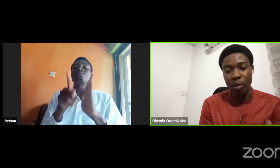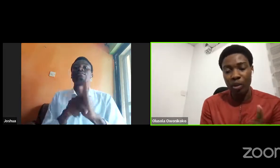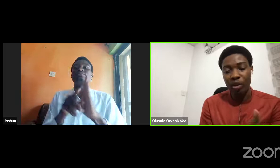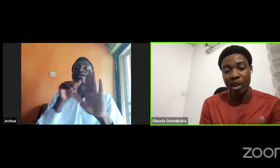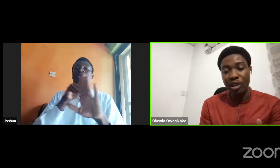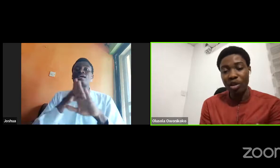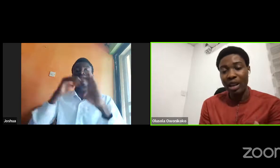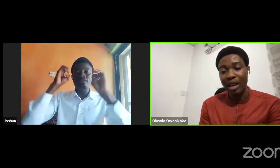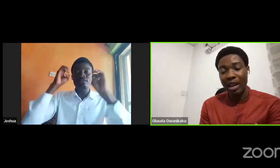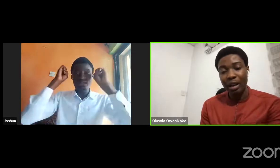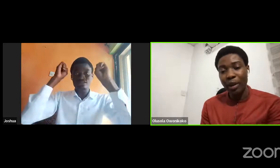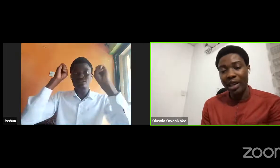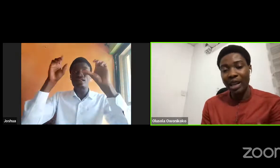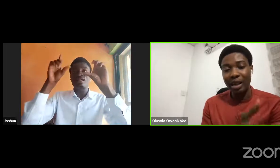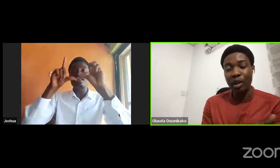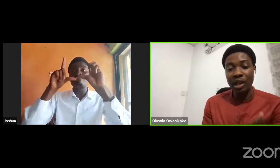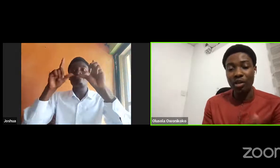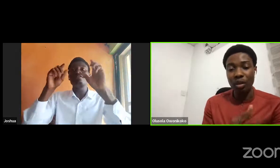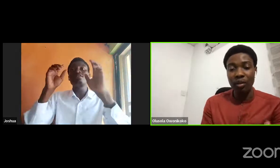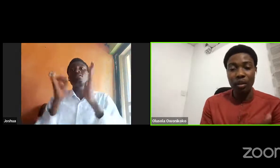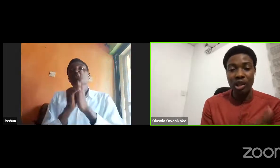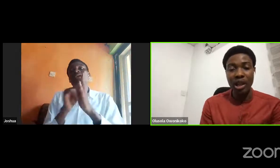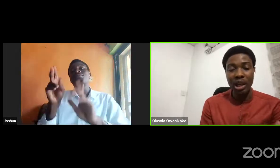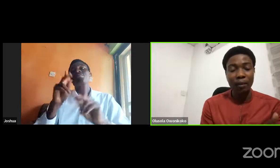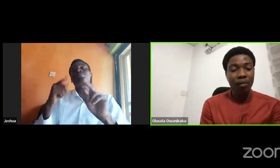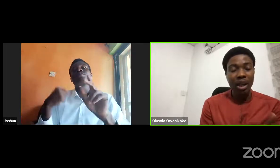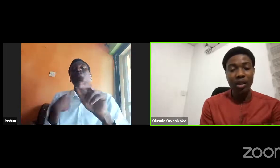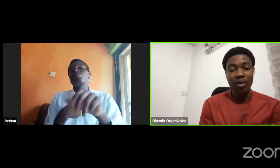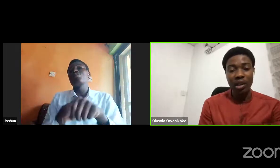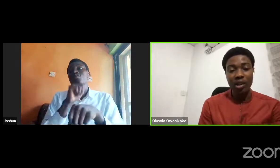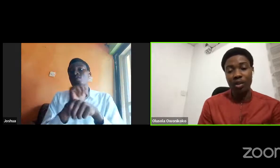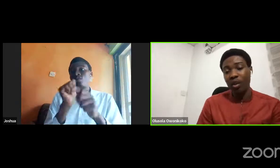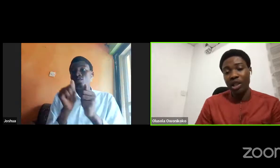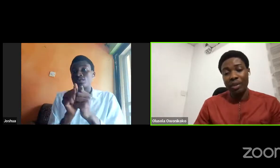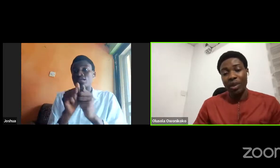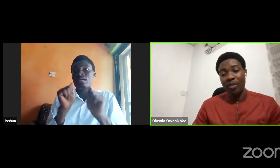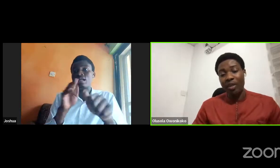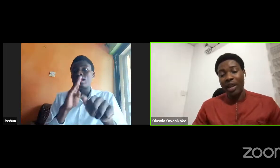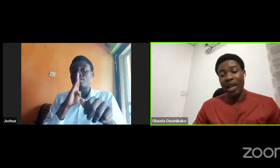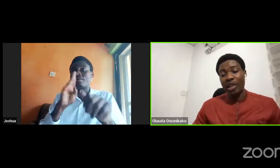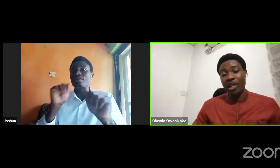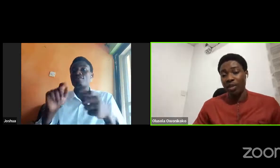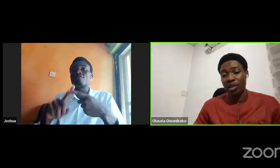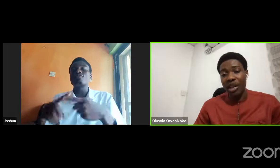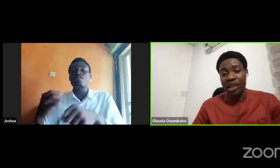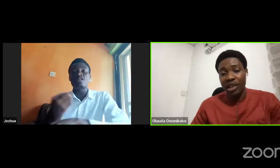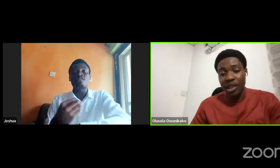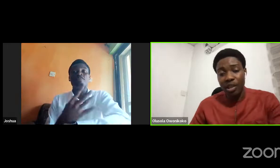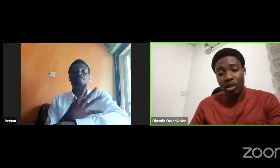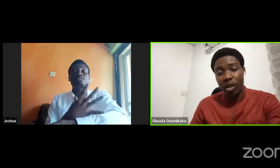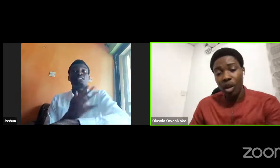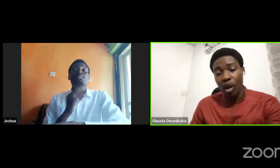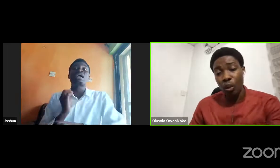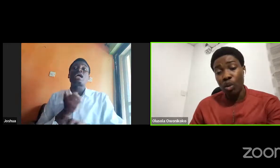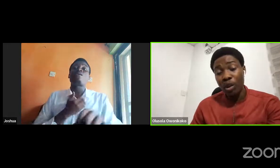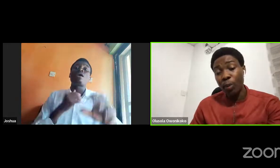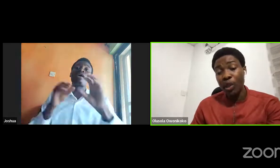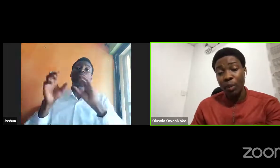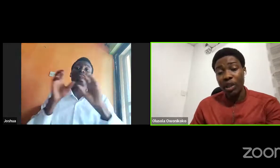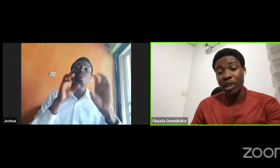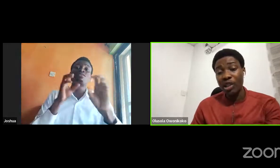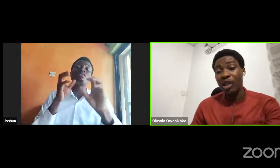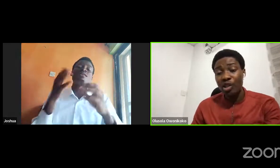our workplace, we relate to day by day, can begin to influence our conversation. Of course, there's been a very active civil society sector